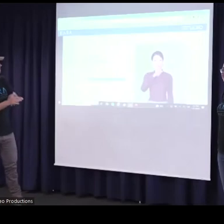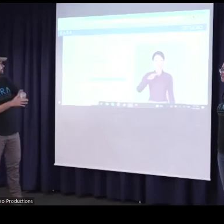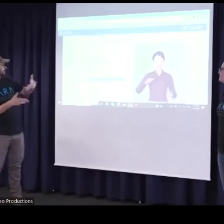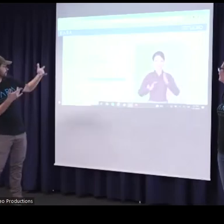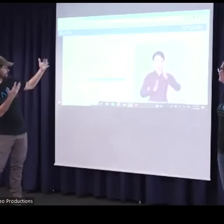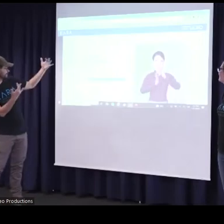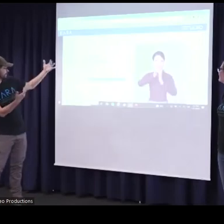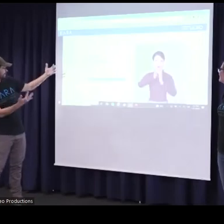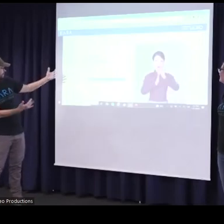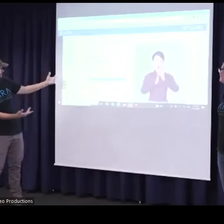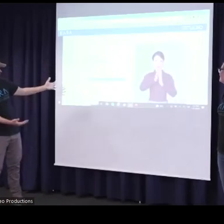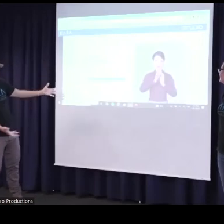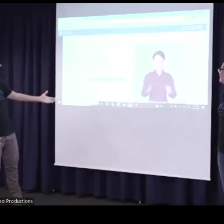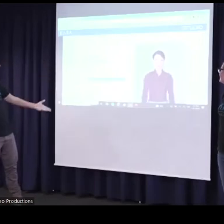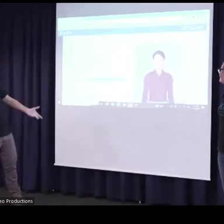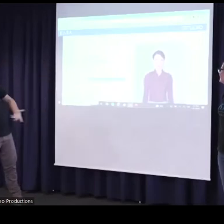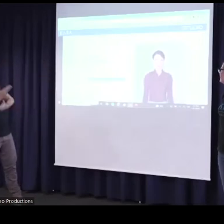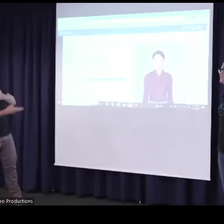do we want to go to?